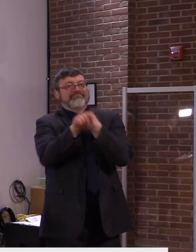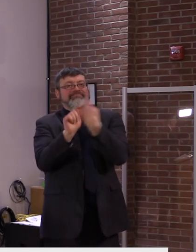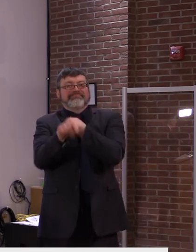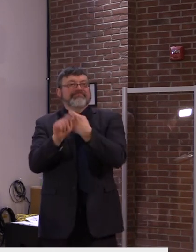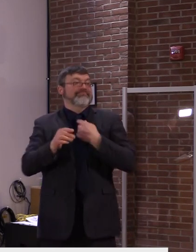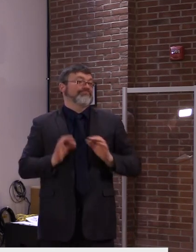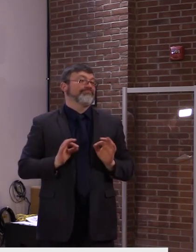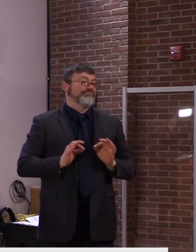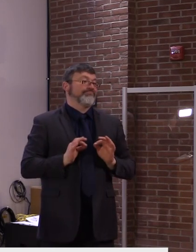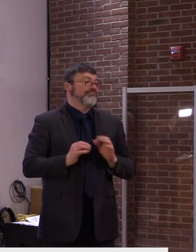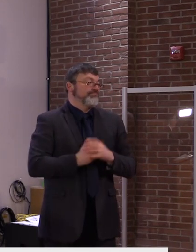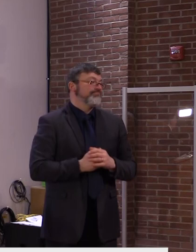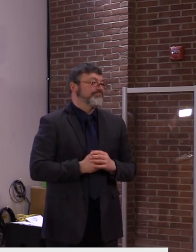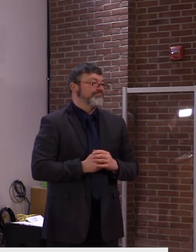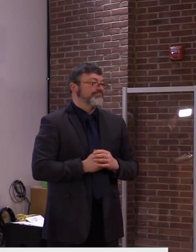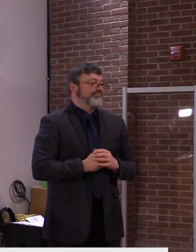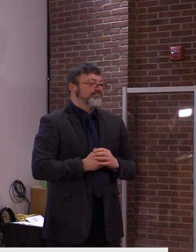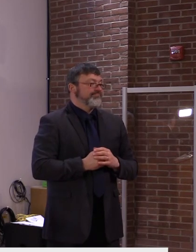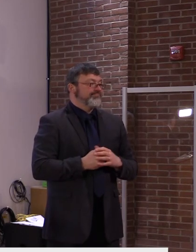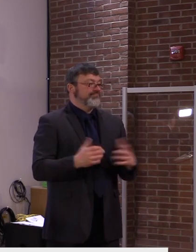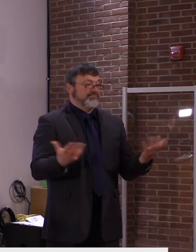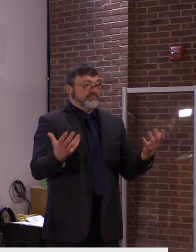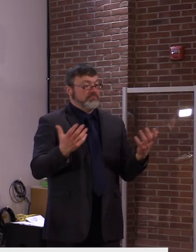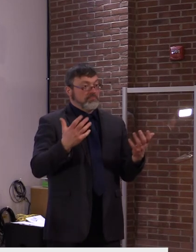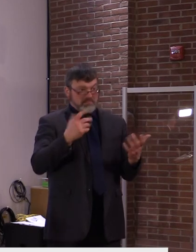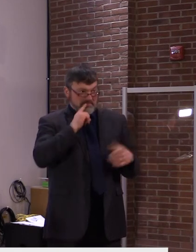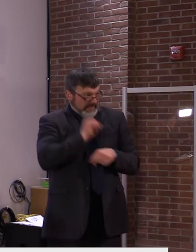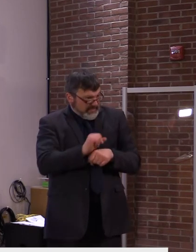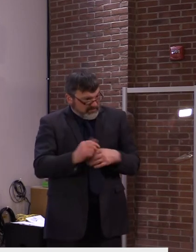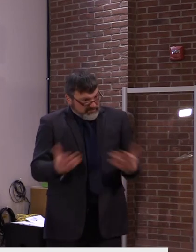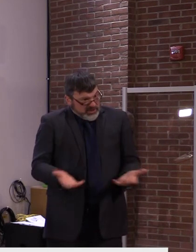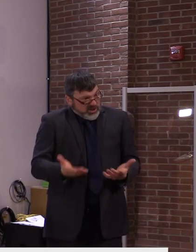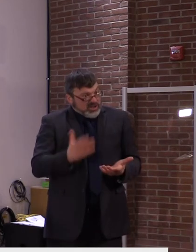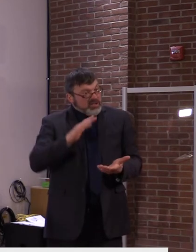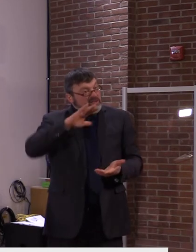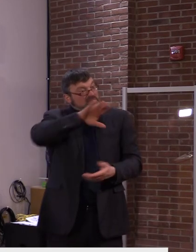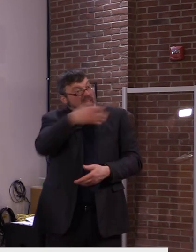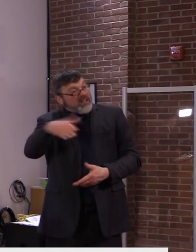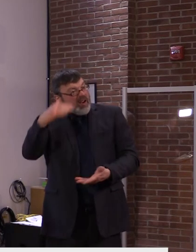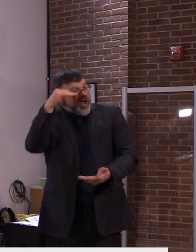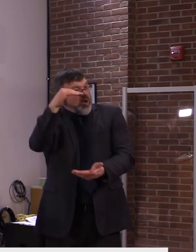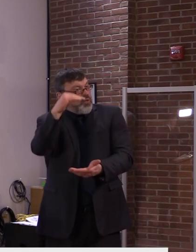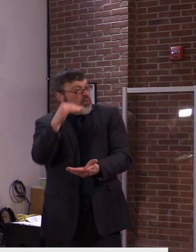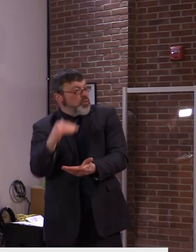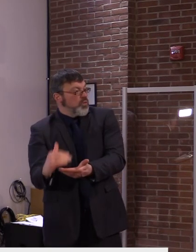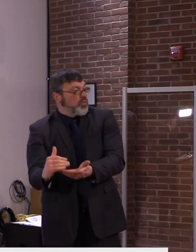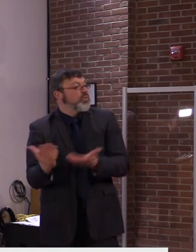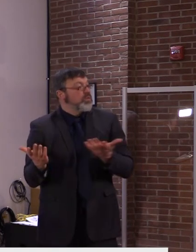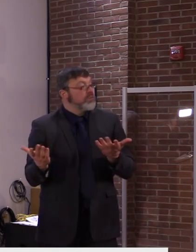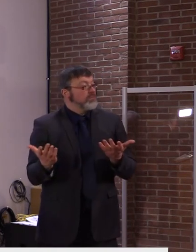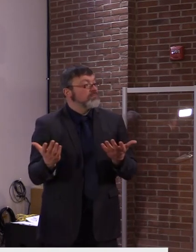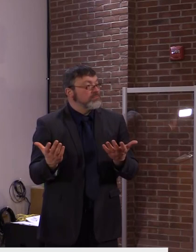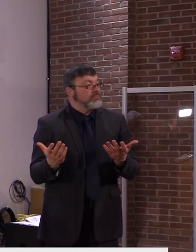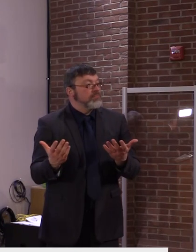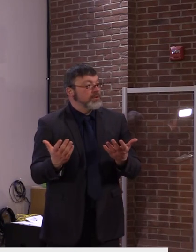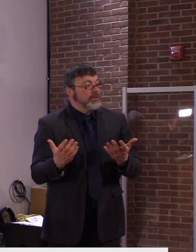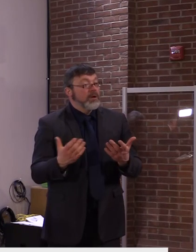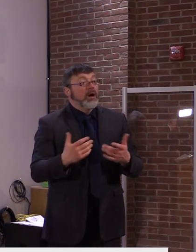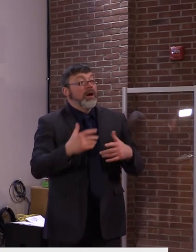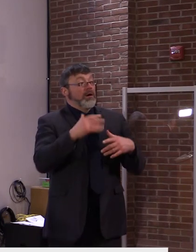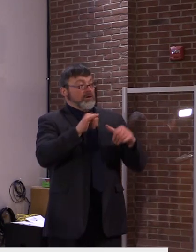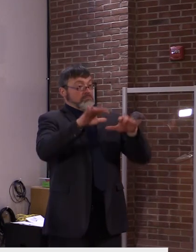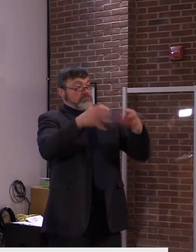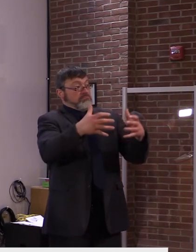implications as well as death as a result. So, and in the other, the six, I think Secretary Smith said it right, we